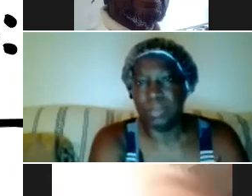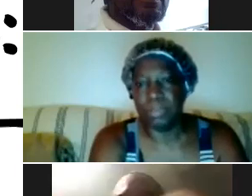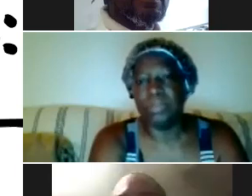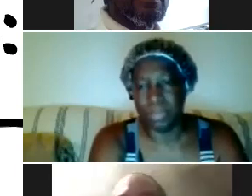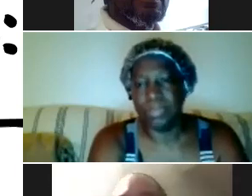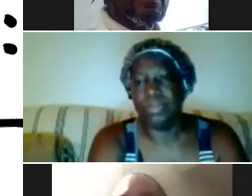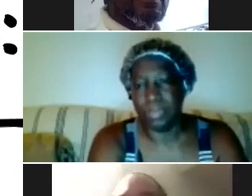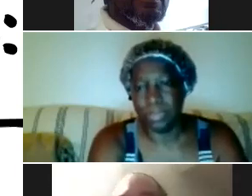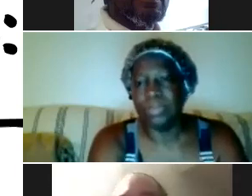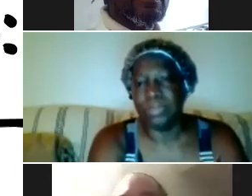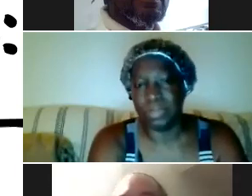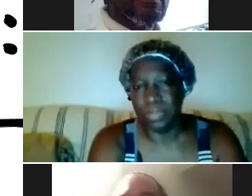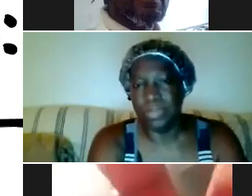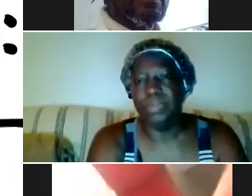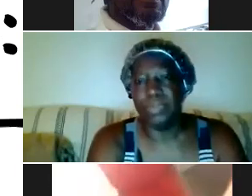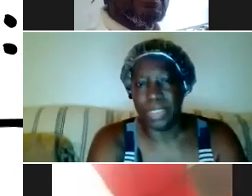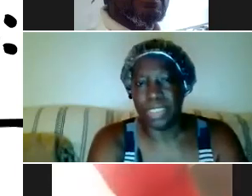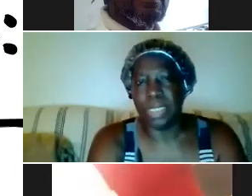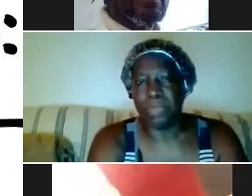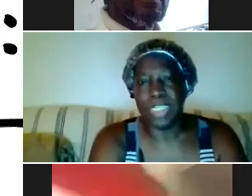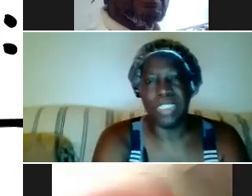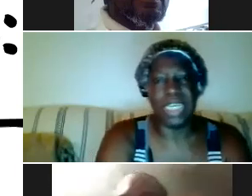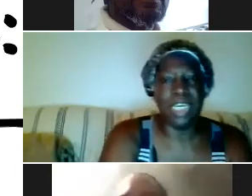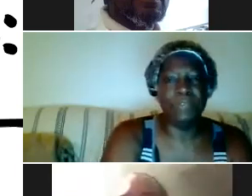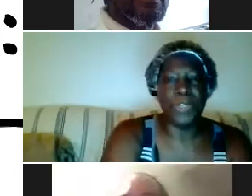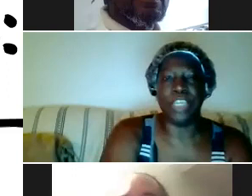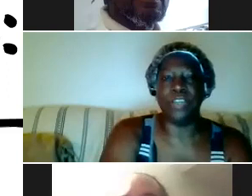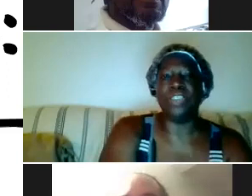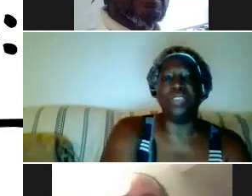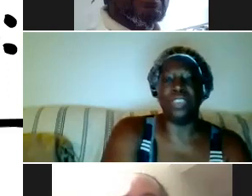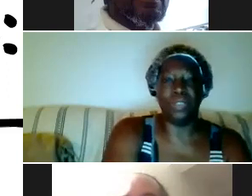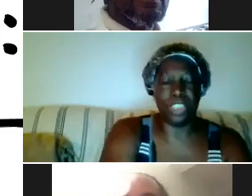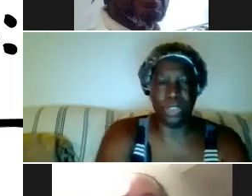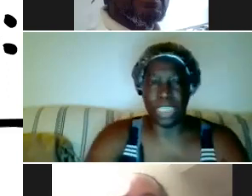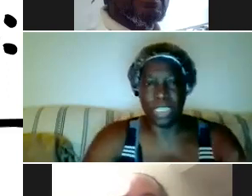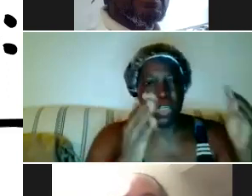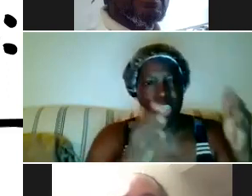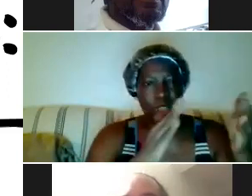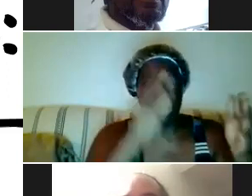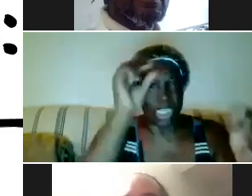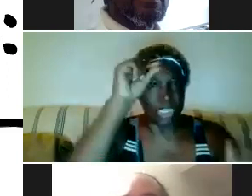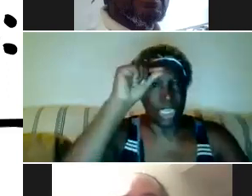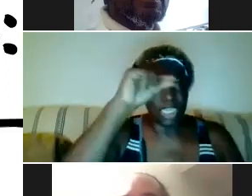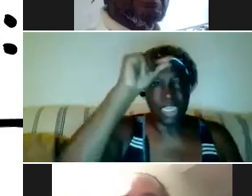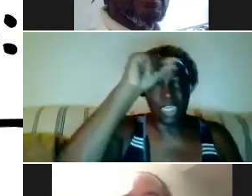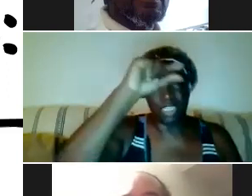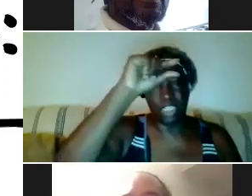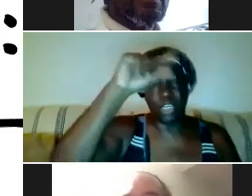and does and stuff. Yeah, it breaks it down for you. So you as long as you